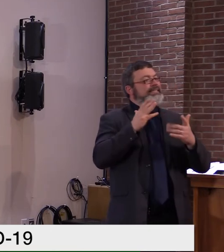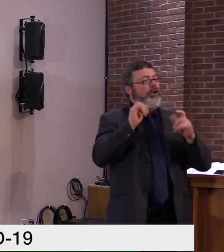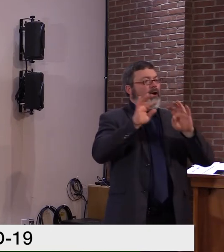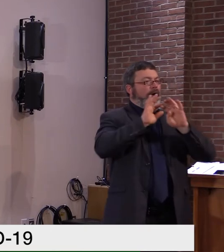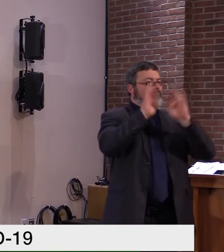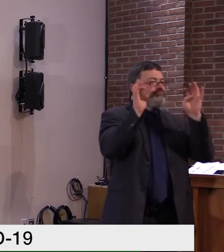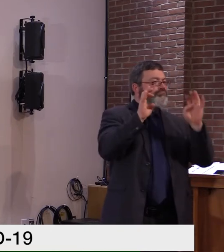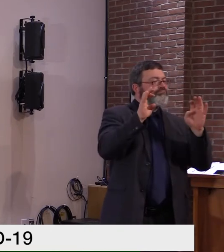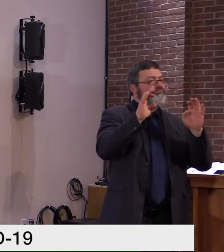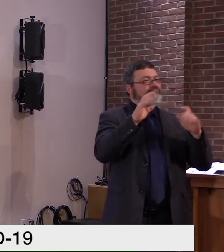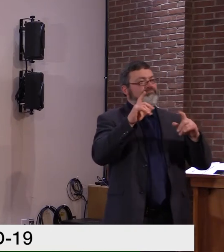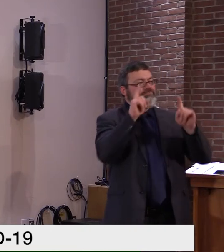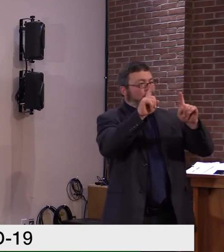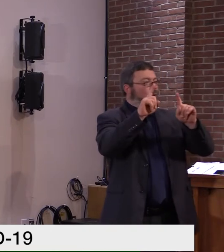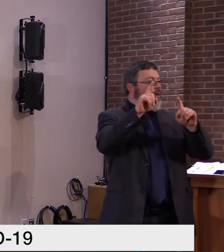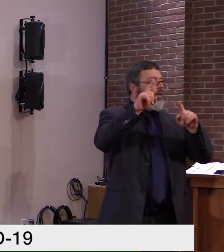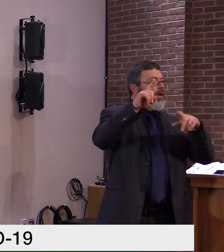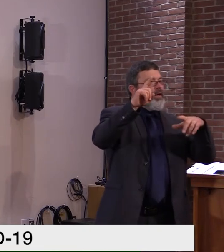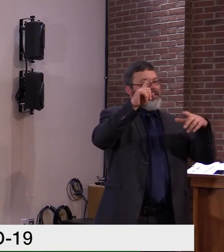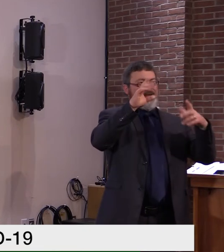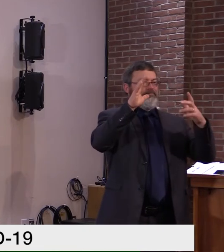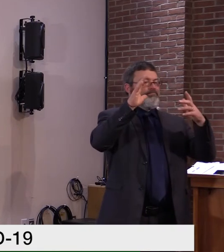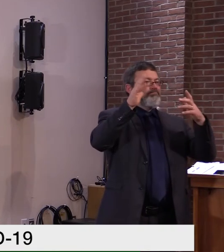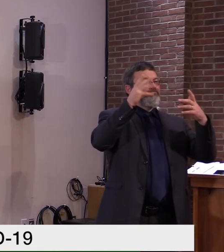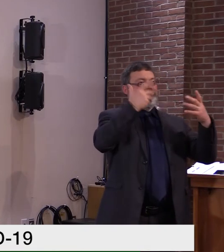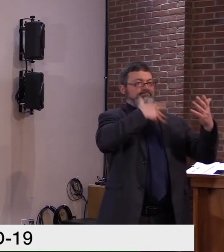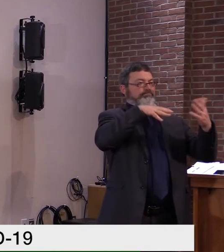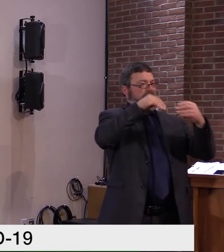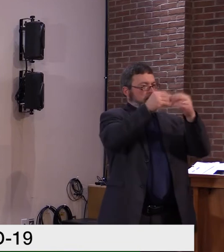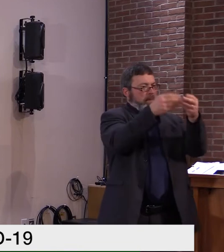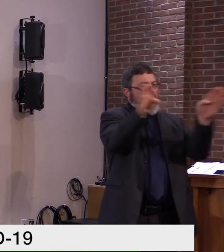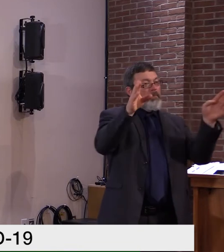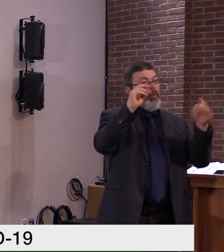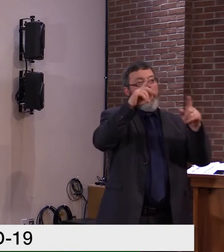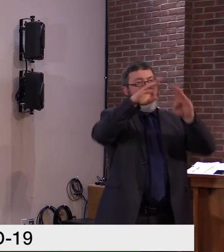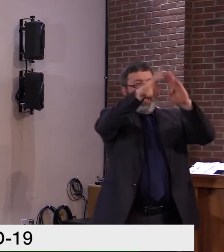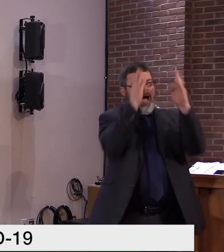family pods and stayed more than 6 feet apart while doing that.